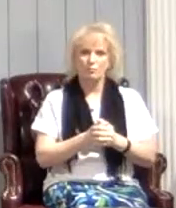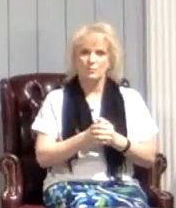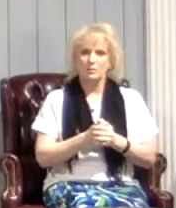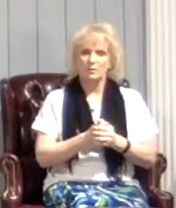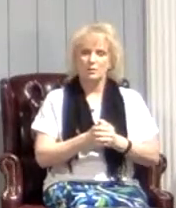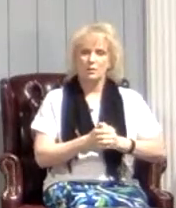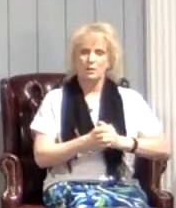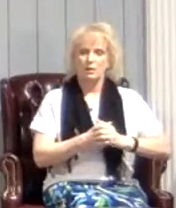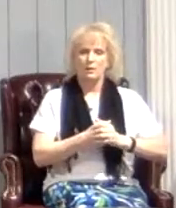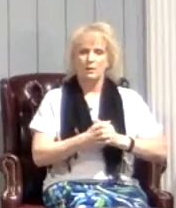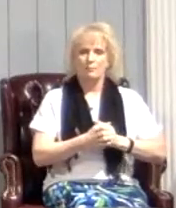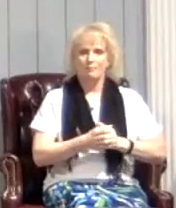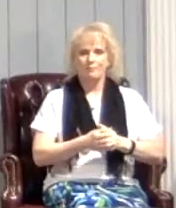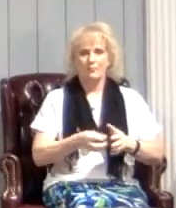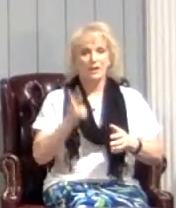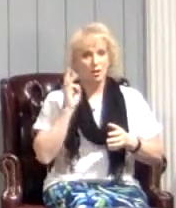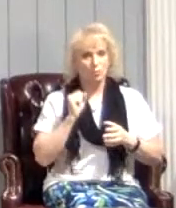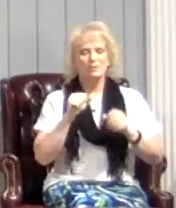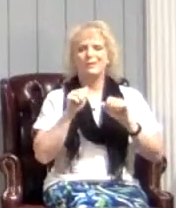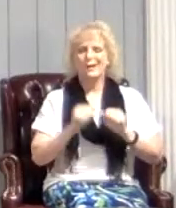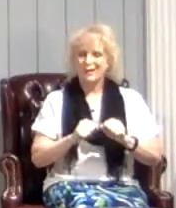college that they have down there.